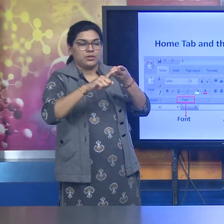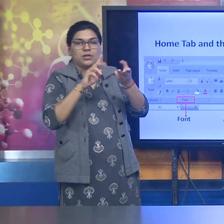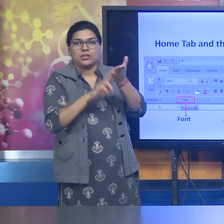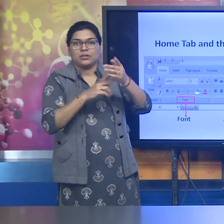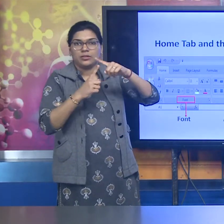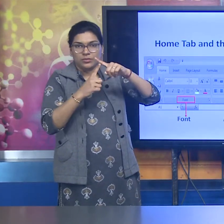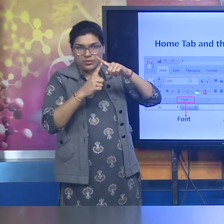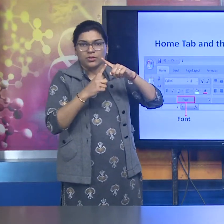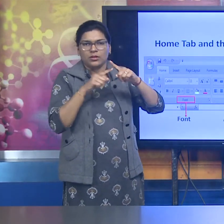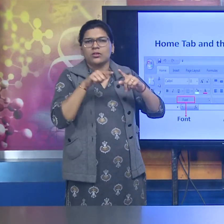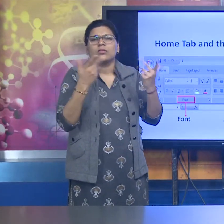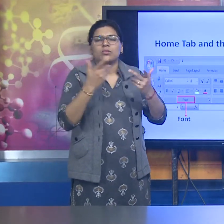alignment.